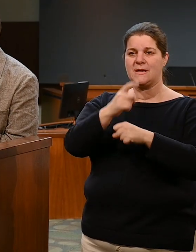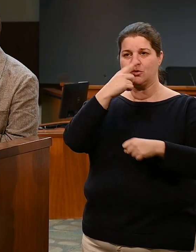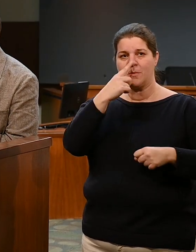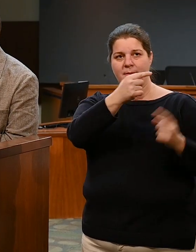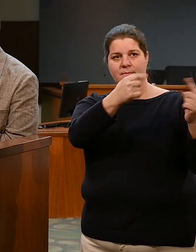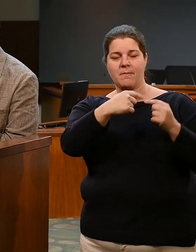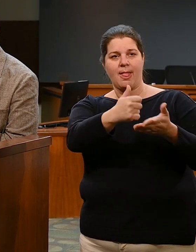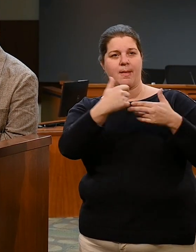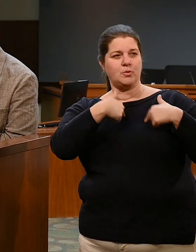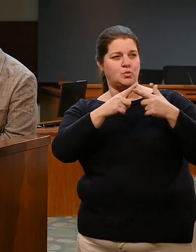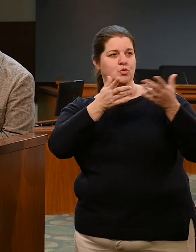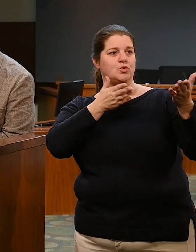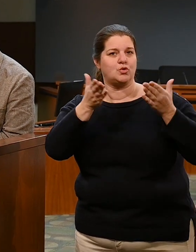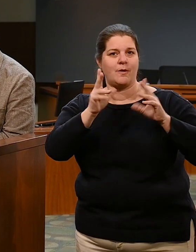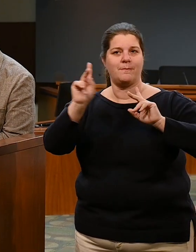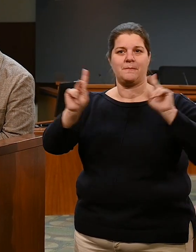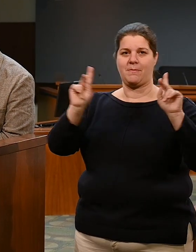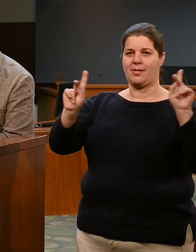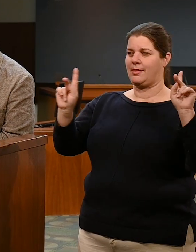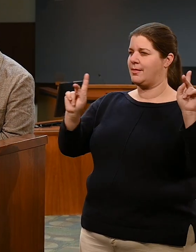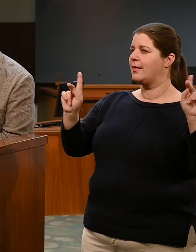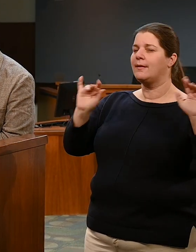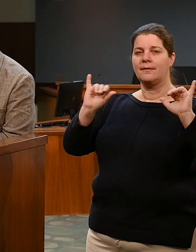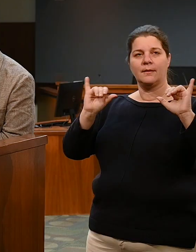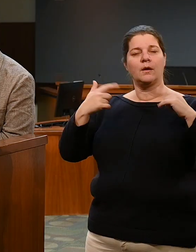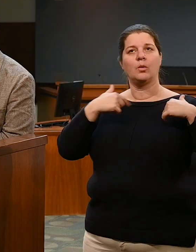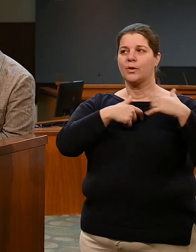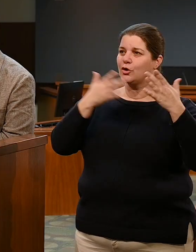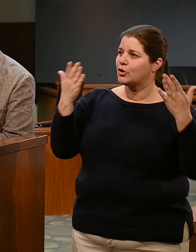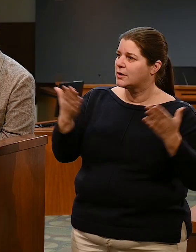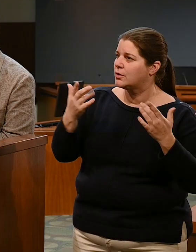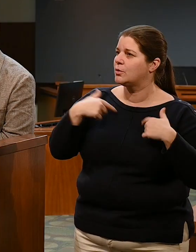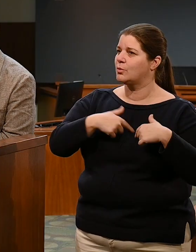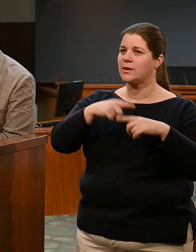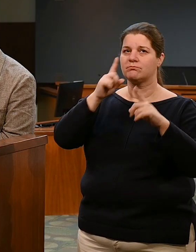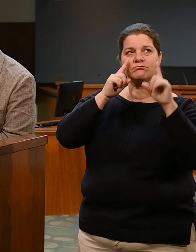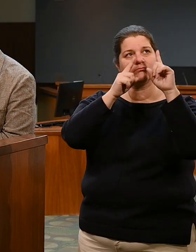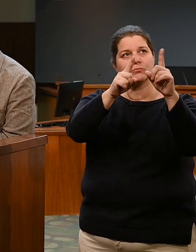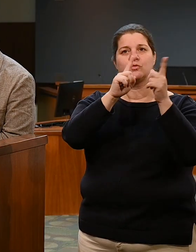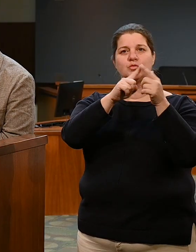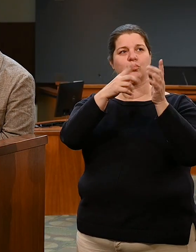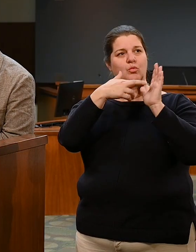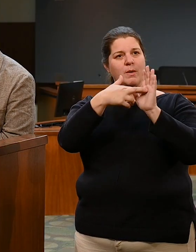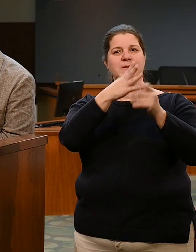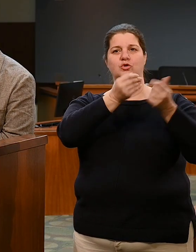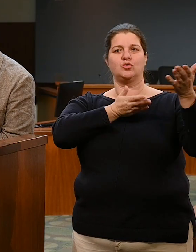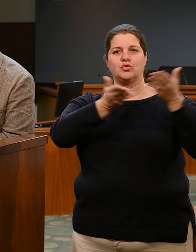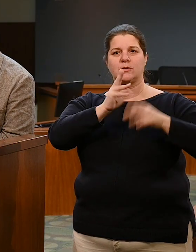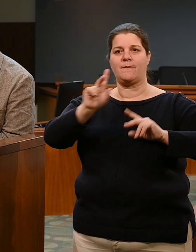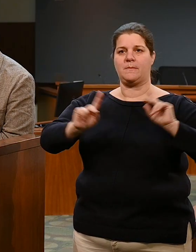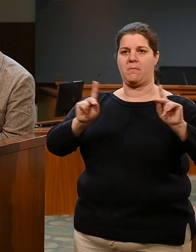right? And I think that, you know, when we're all here dedicated to and representing service of the people, right? What does that